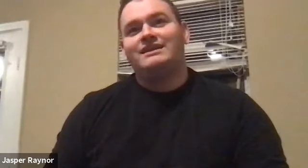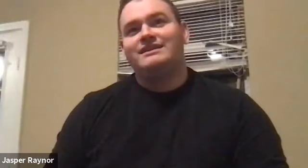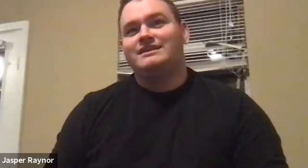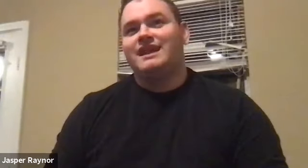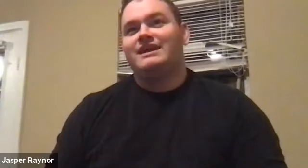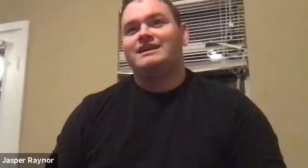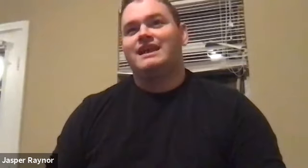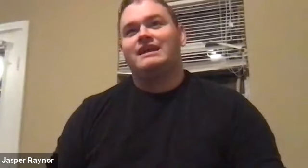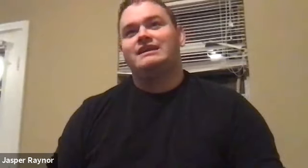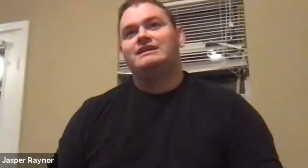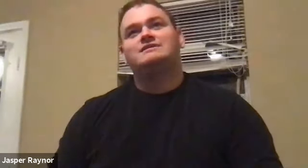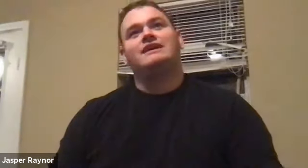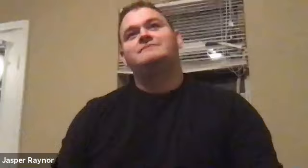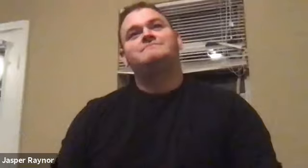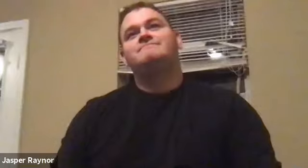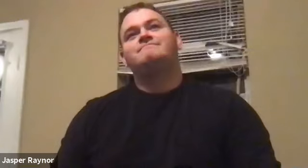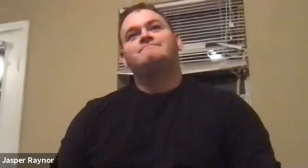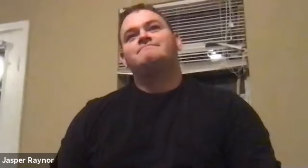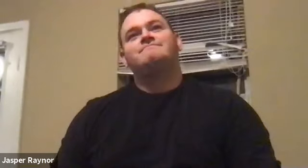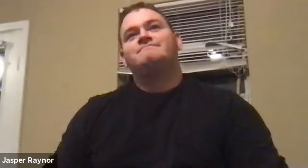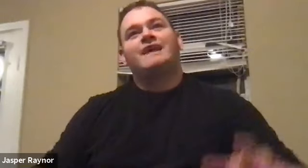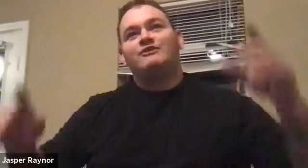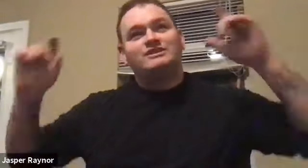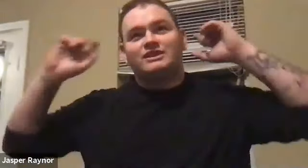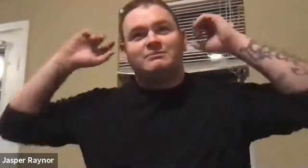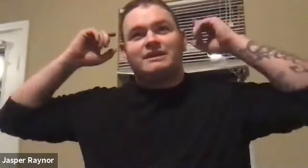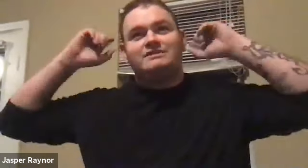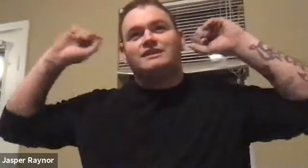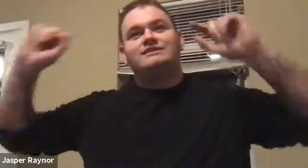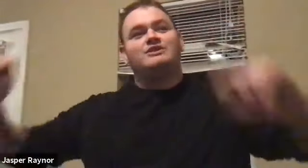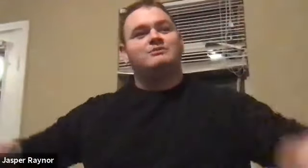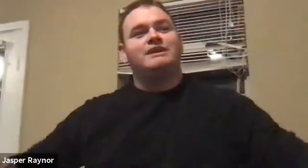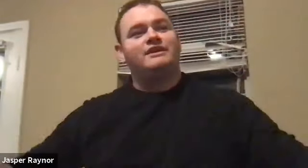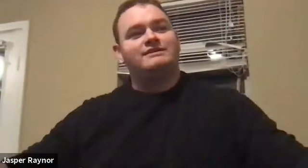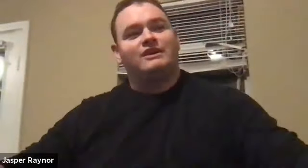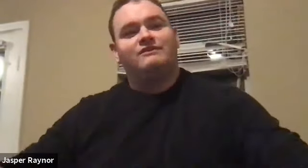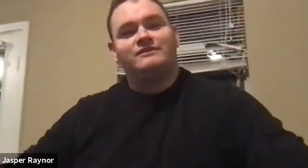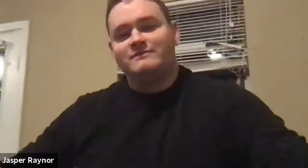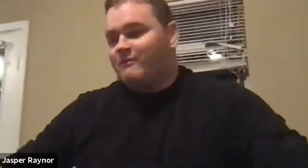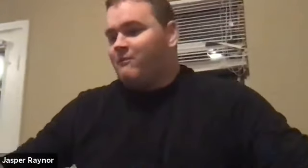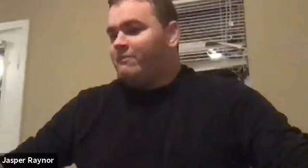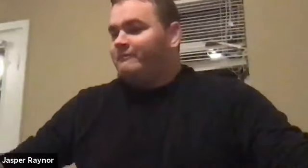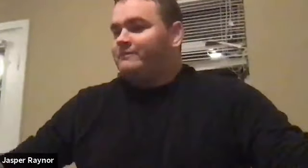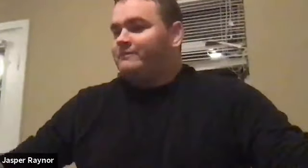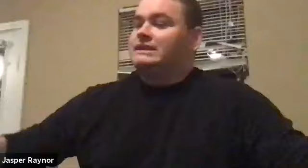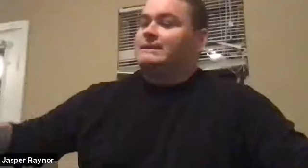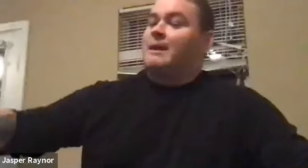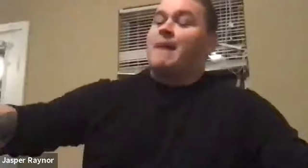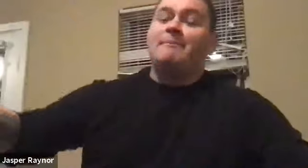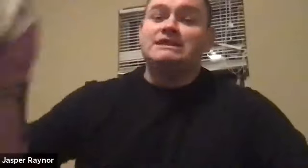and nagging and nagging, and I was like, I reached up and I turned my hearing aids off. See, now Mama